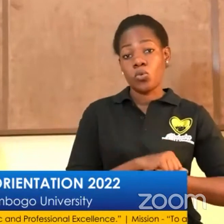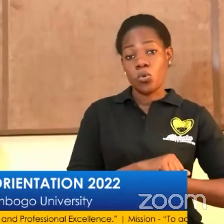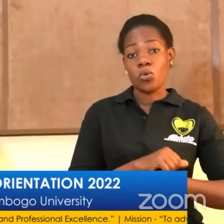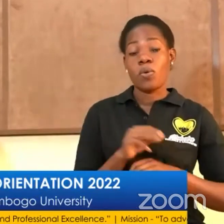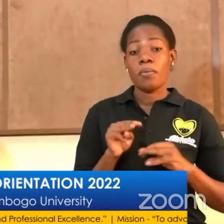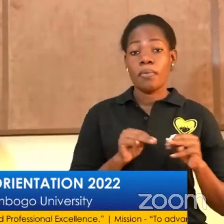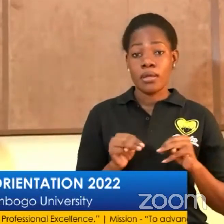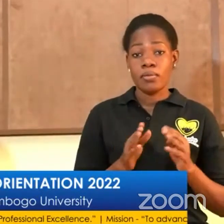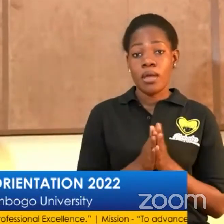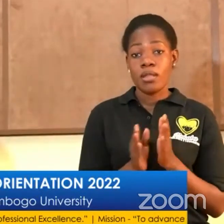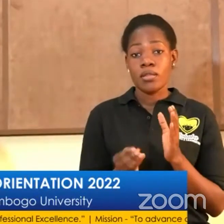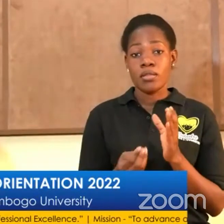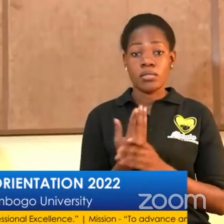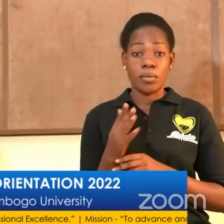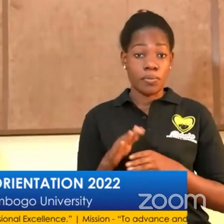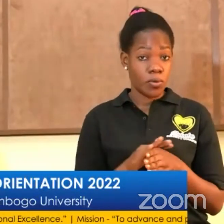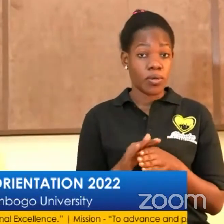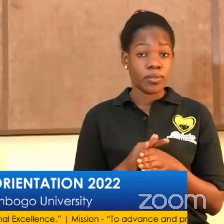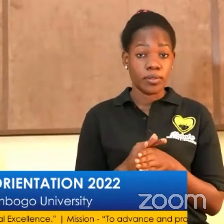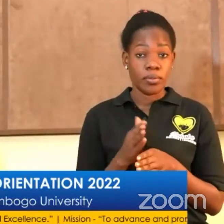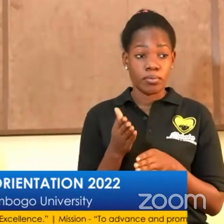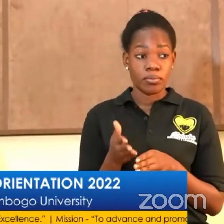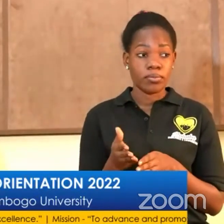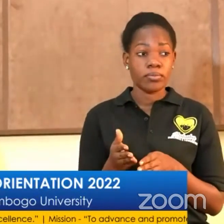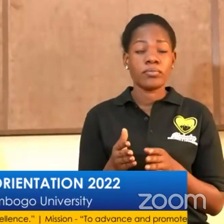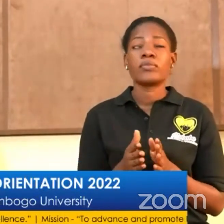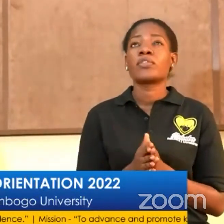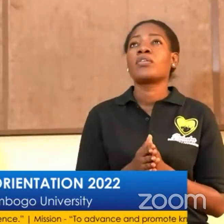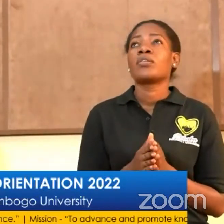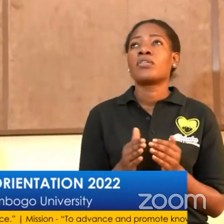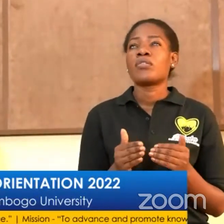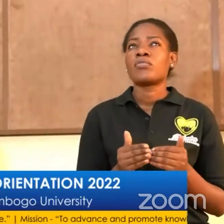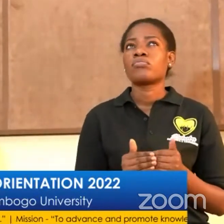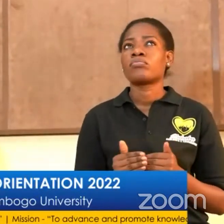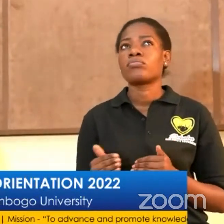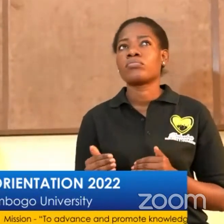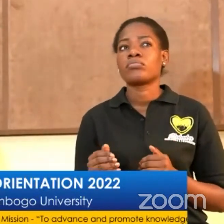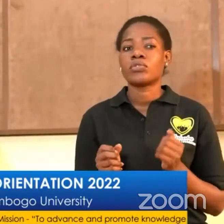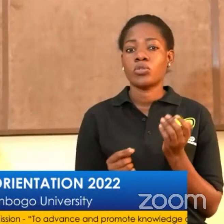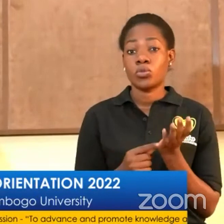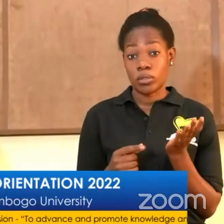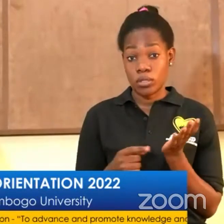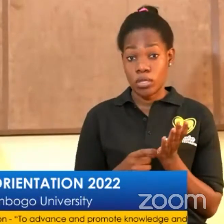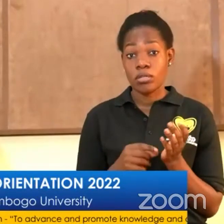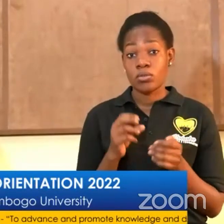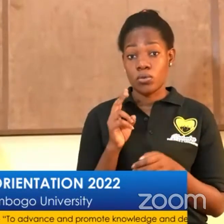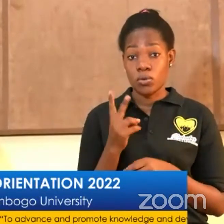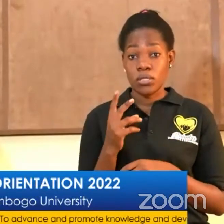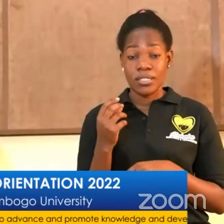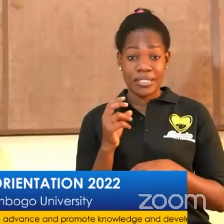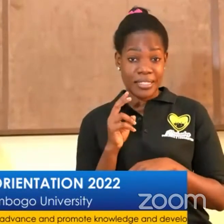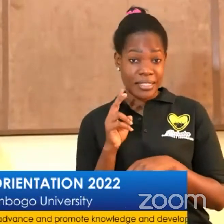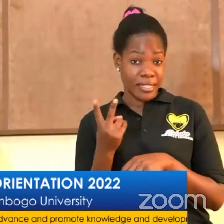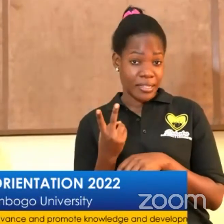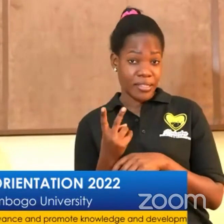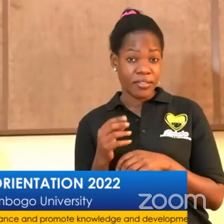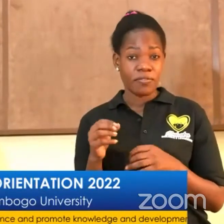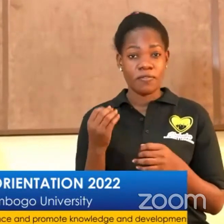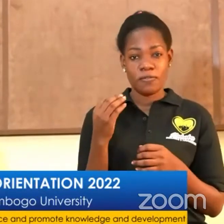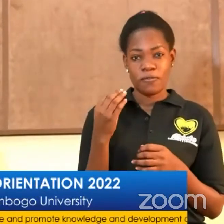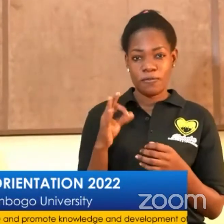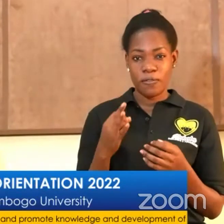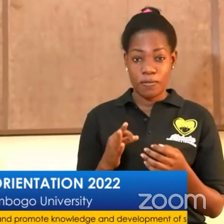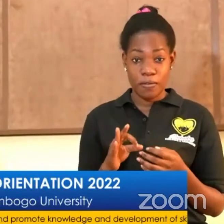and Entrepreneurship. Then Tuesday, 22nd Feb, from 12 to 2, it will